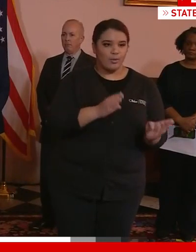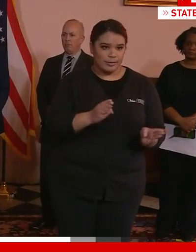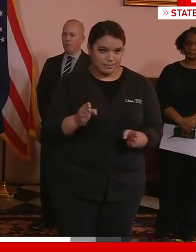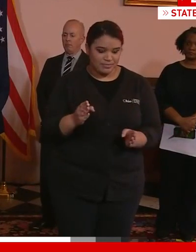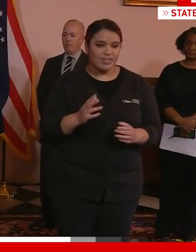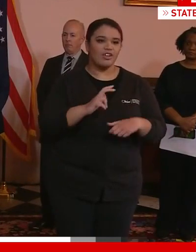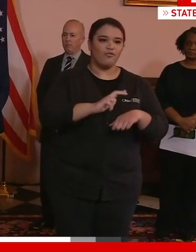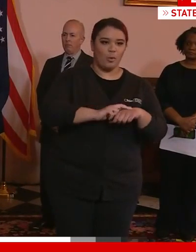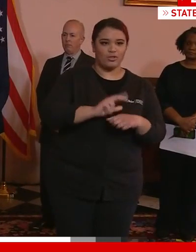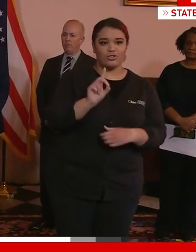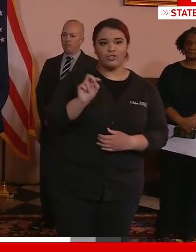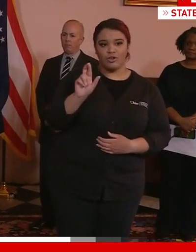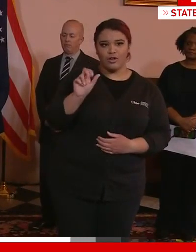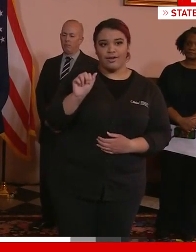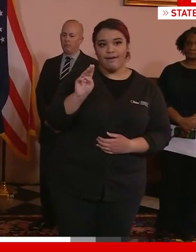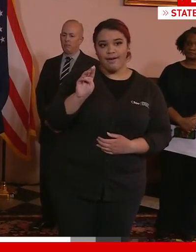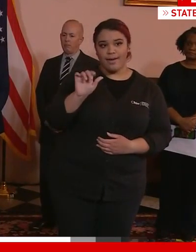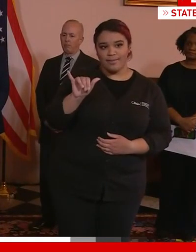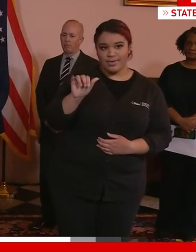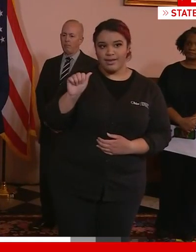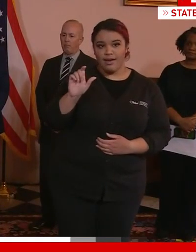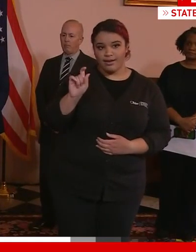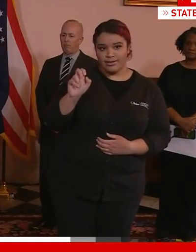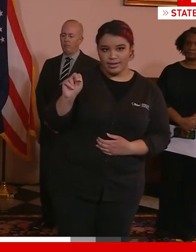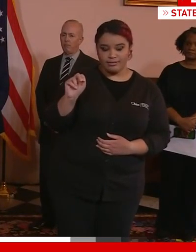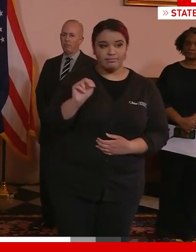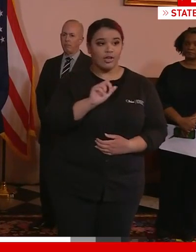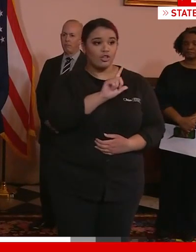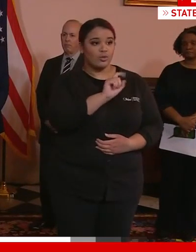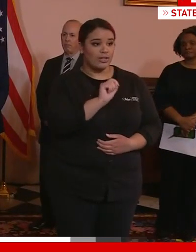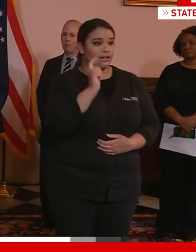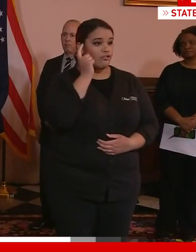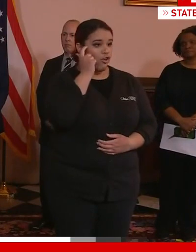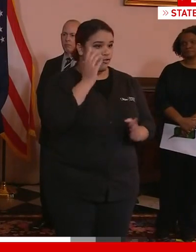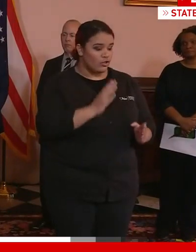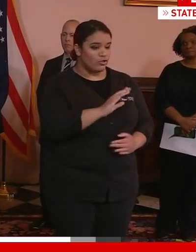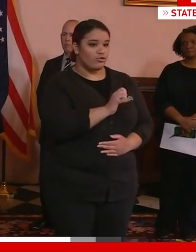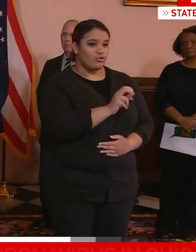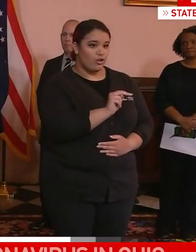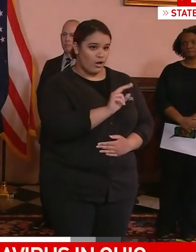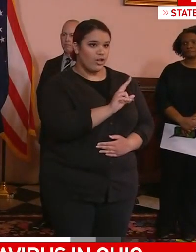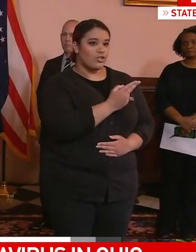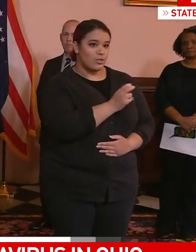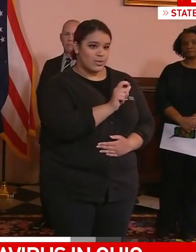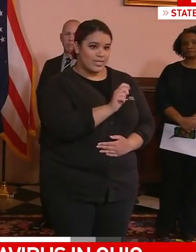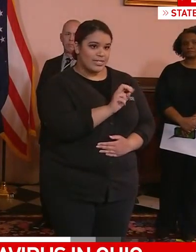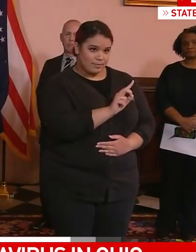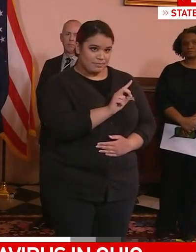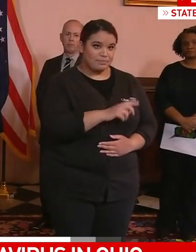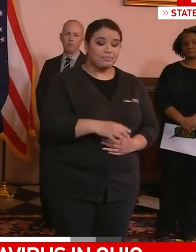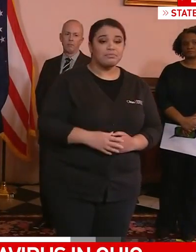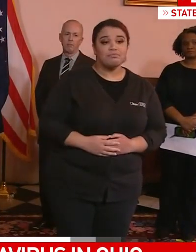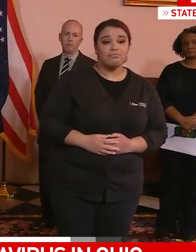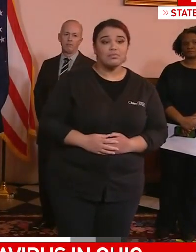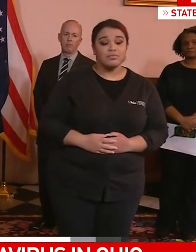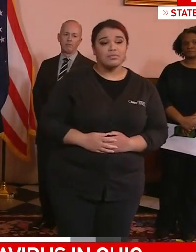Governor, John Houston. Let me start with